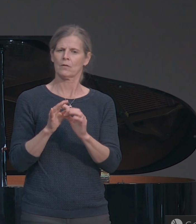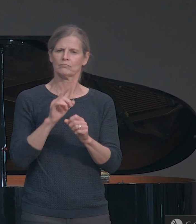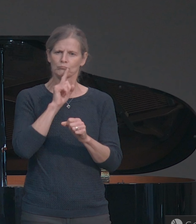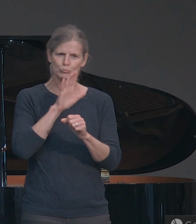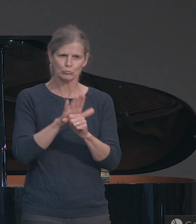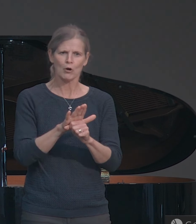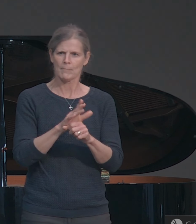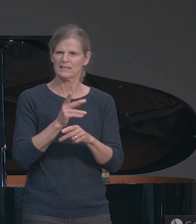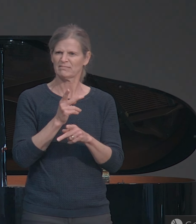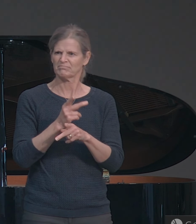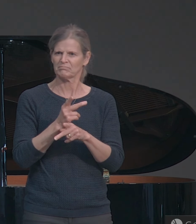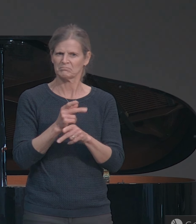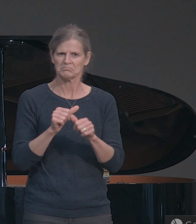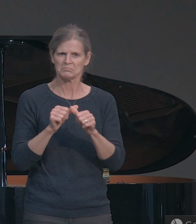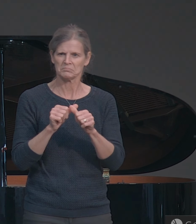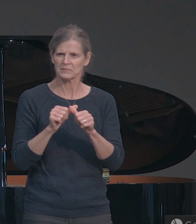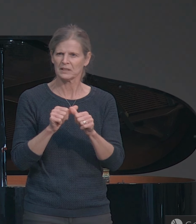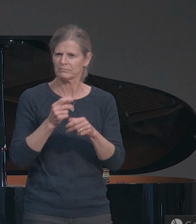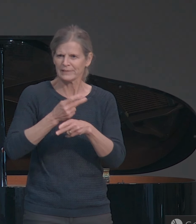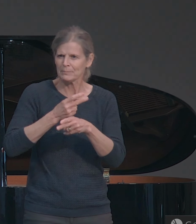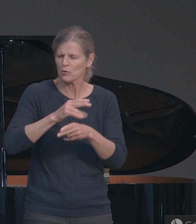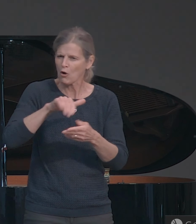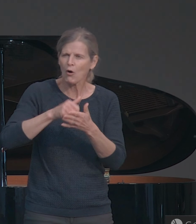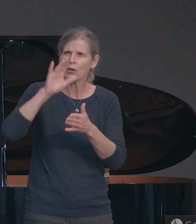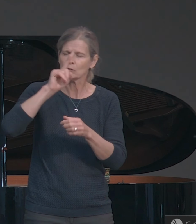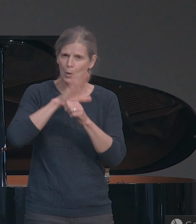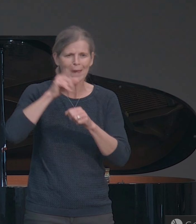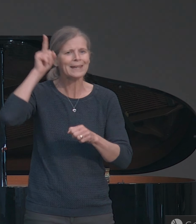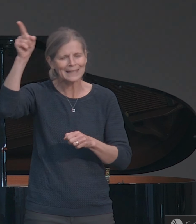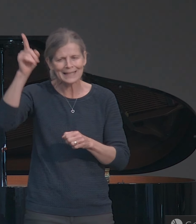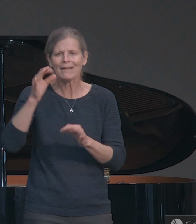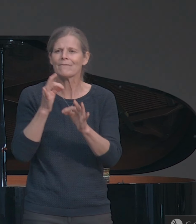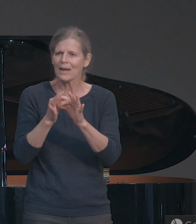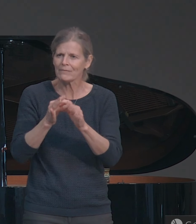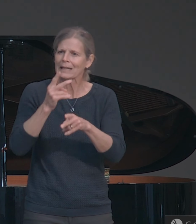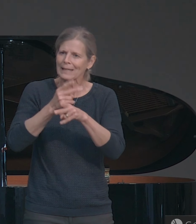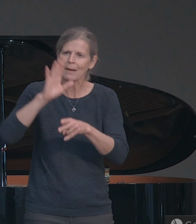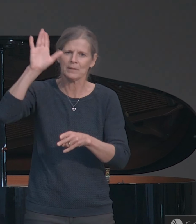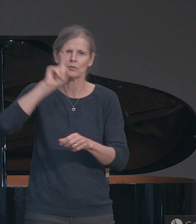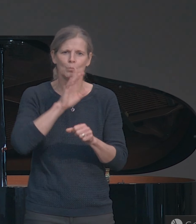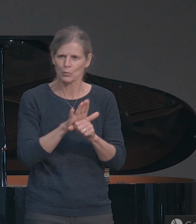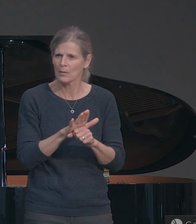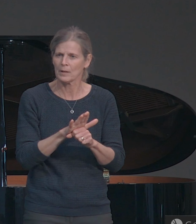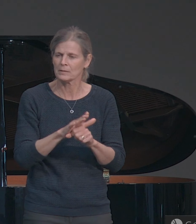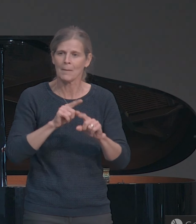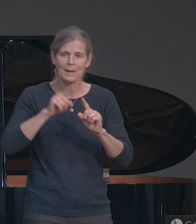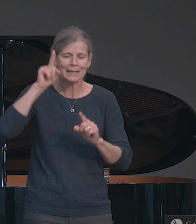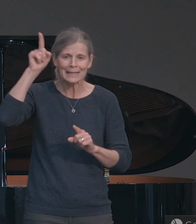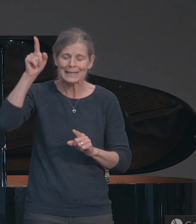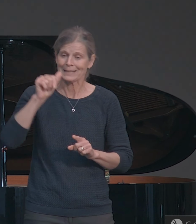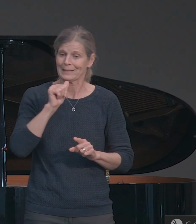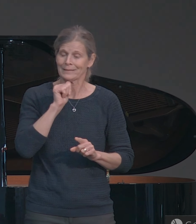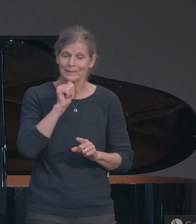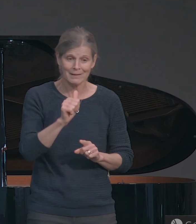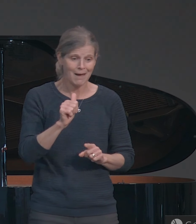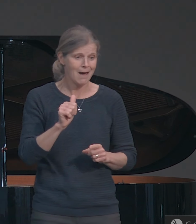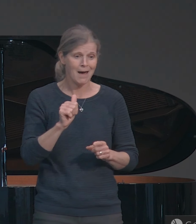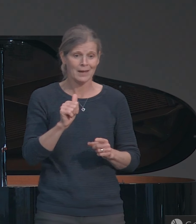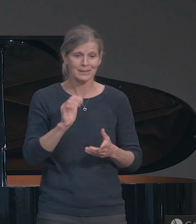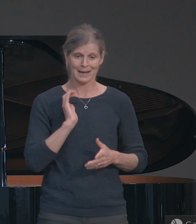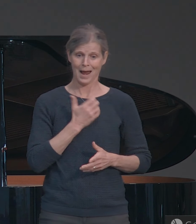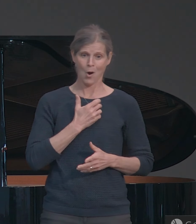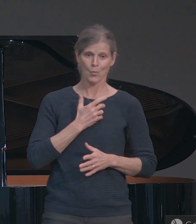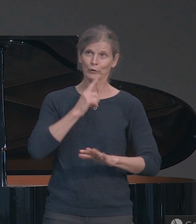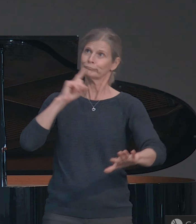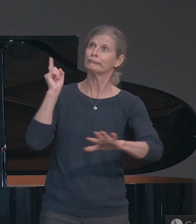And in those things, he faithfully kept his promise. But he is not at our